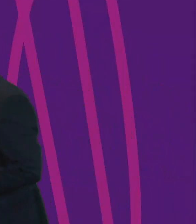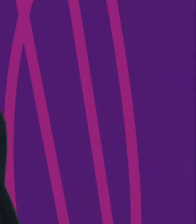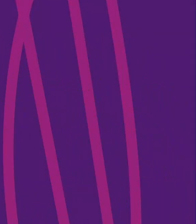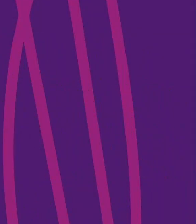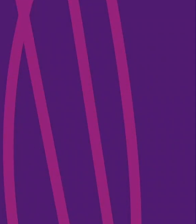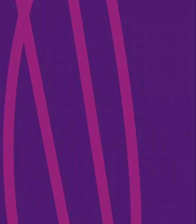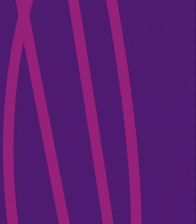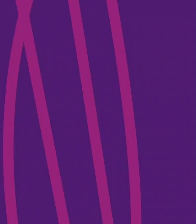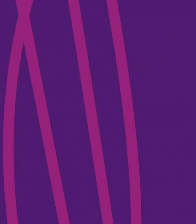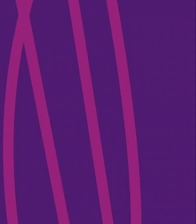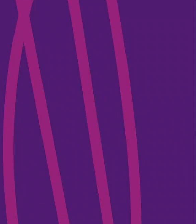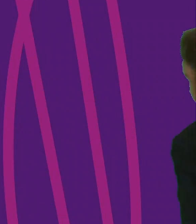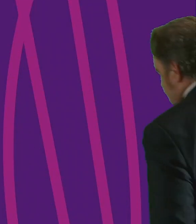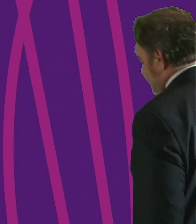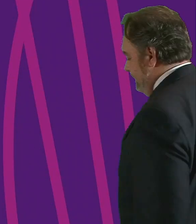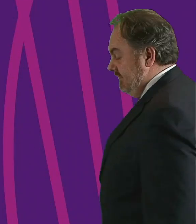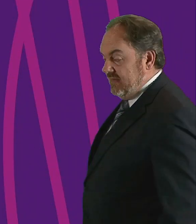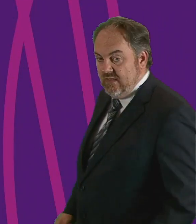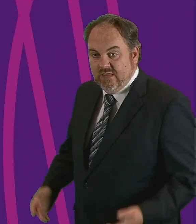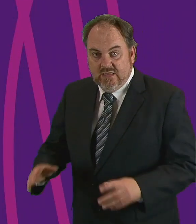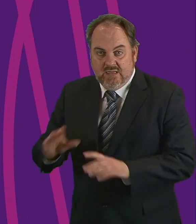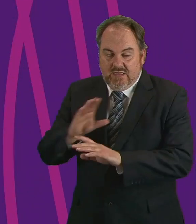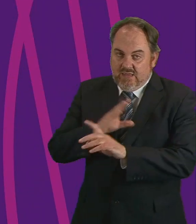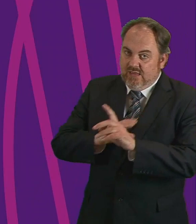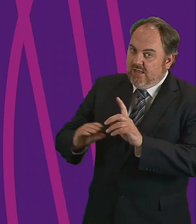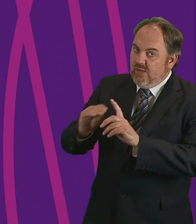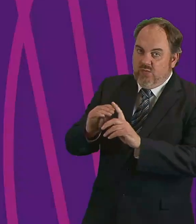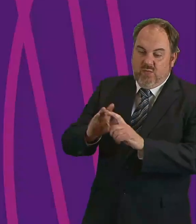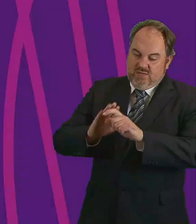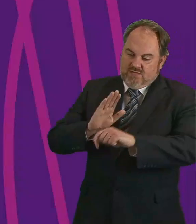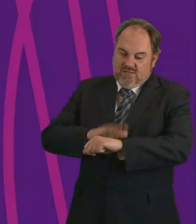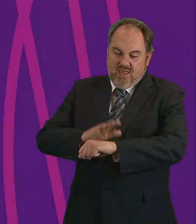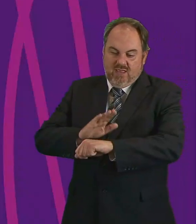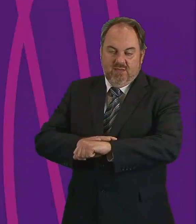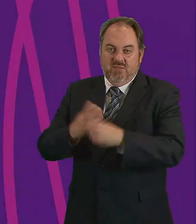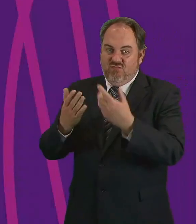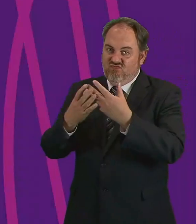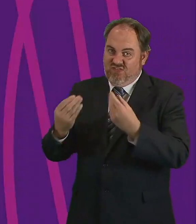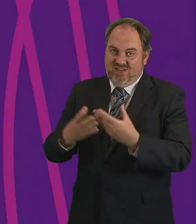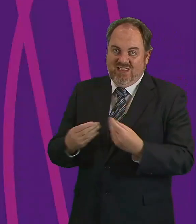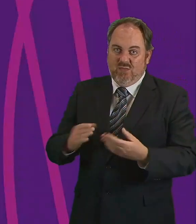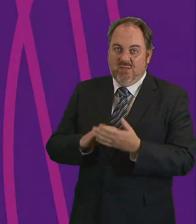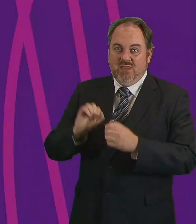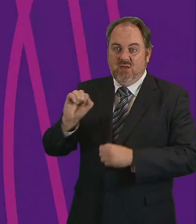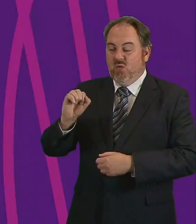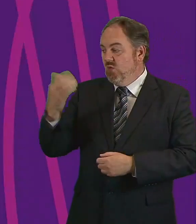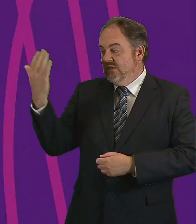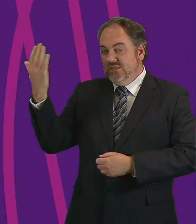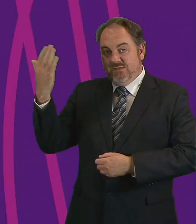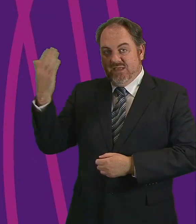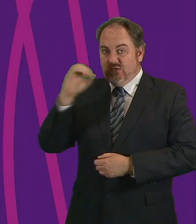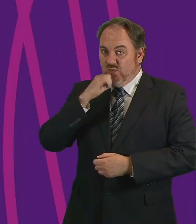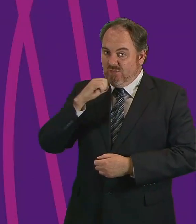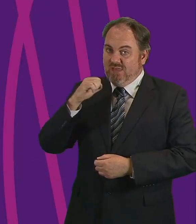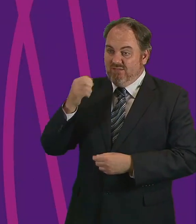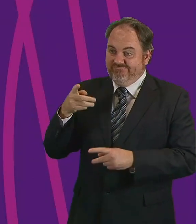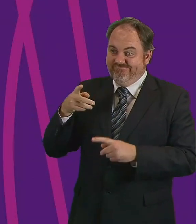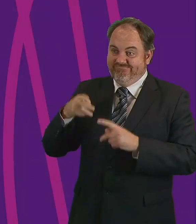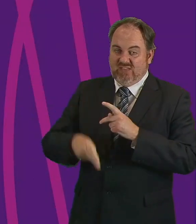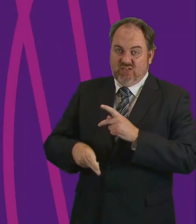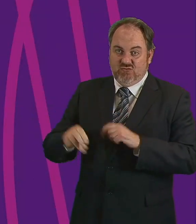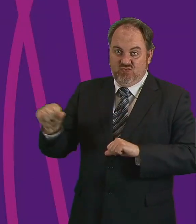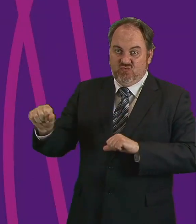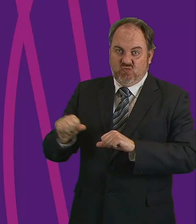to be cutting the final speeches? Stuart McMillan, followed by Michelle Ballantyne. Thank you very much, Presiding Officer. Presiding Officer, this is a debate